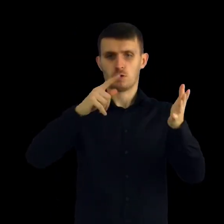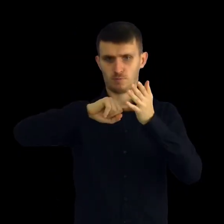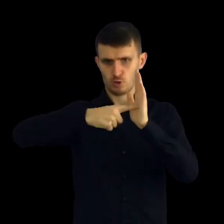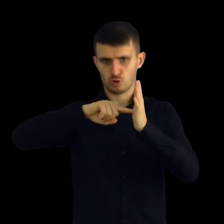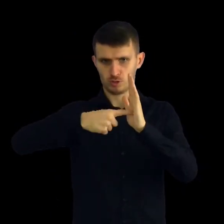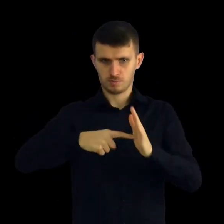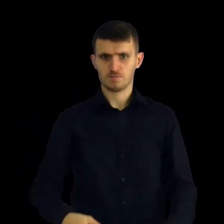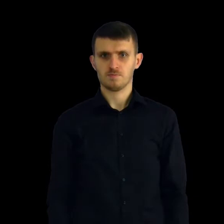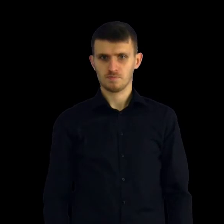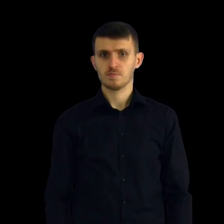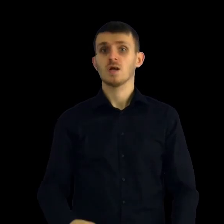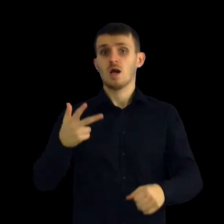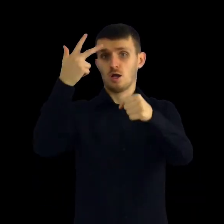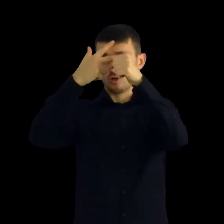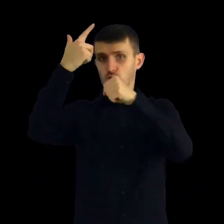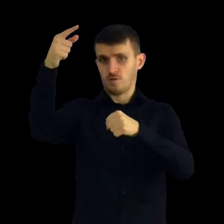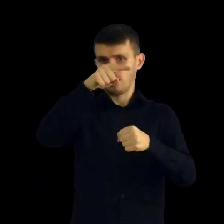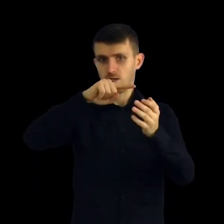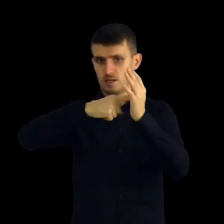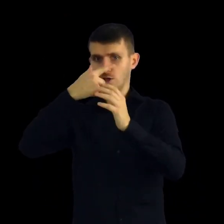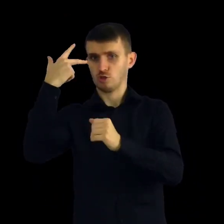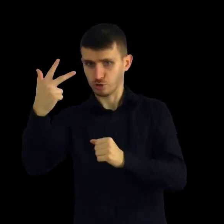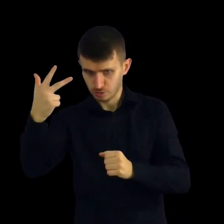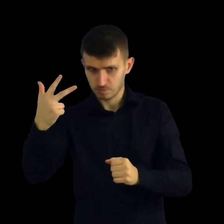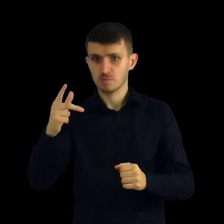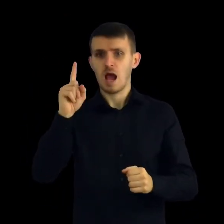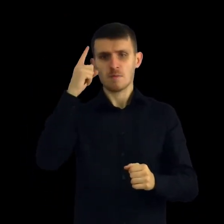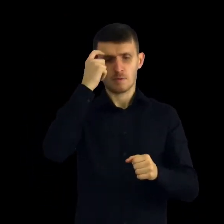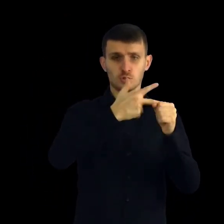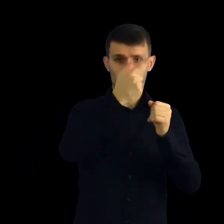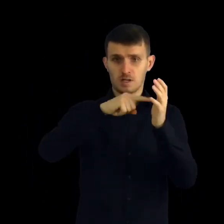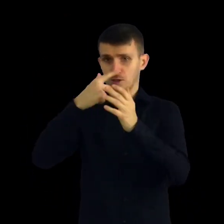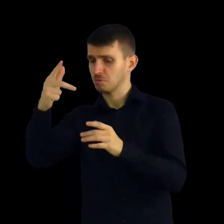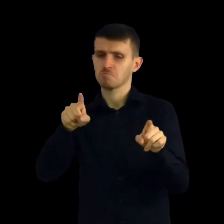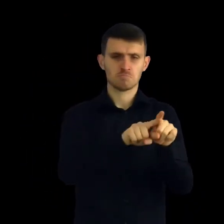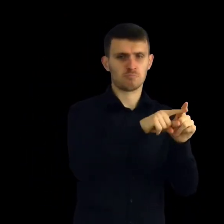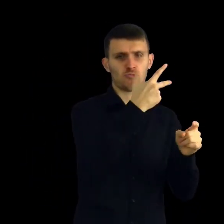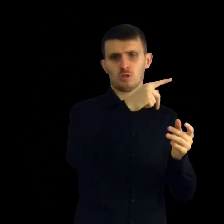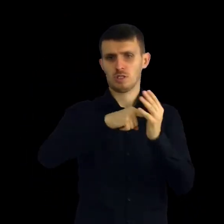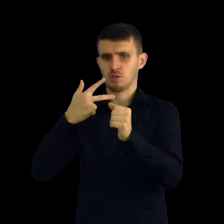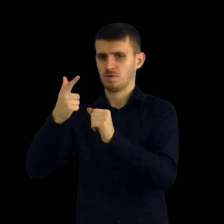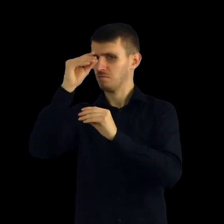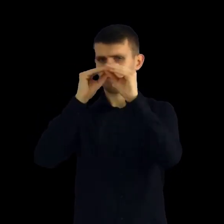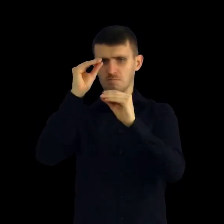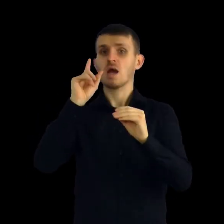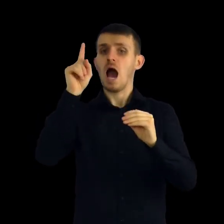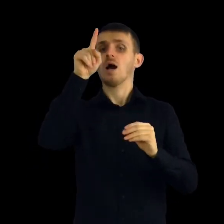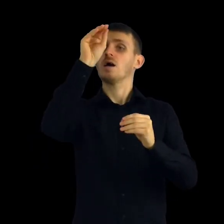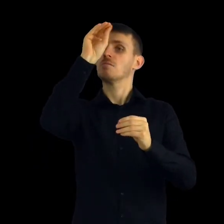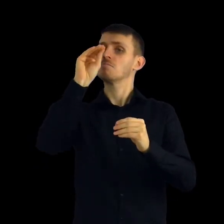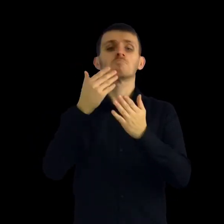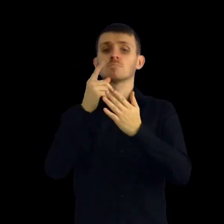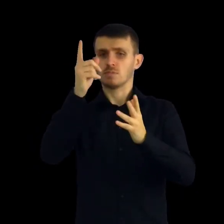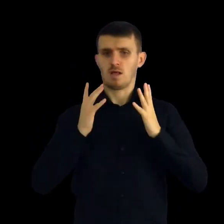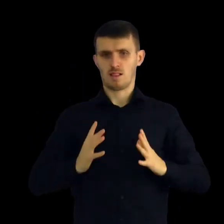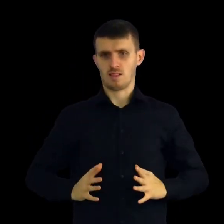this is essentially a way of saying the same thing. This is, you could read this as 32 times 3, but 32 times 3 is the exact same value as 3